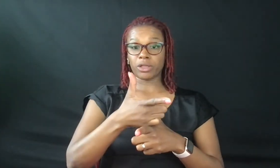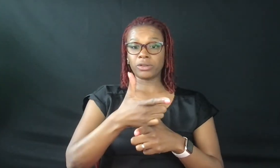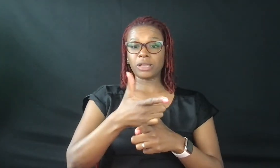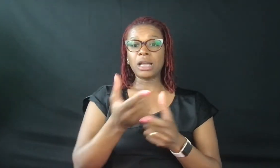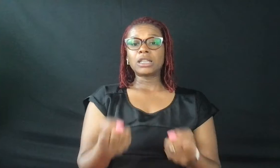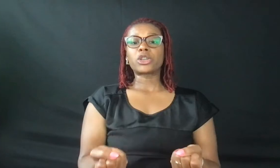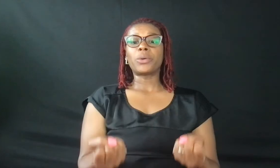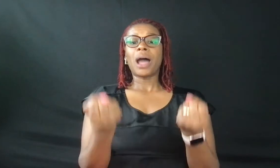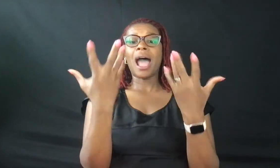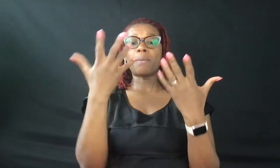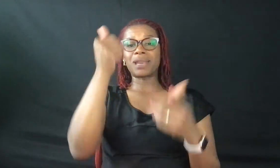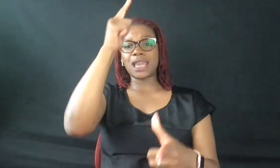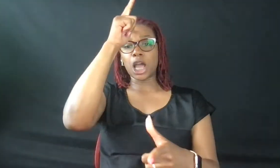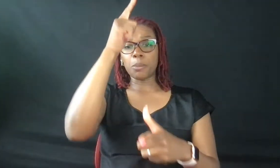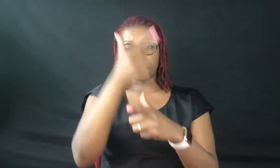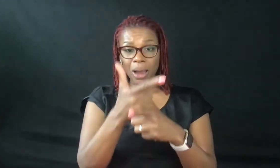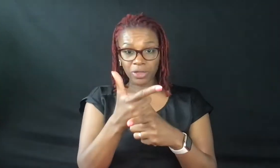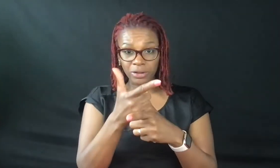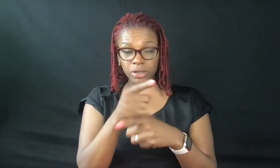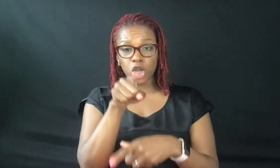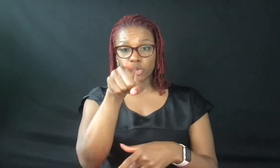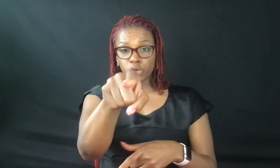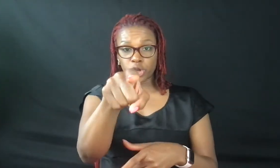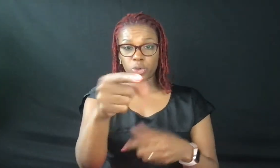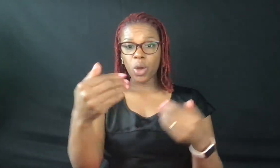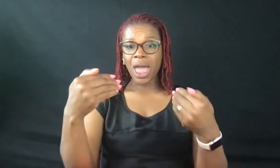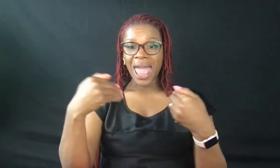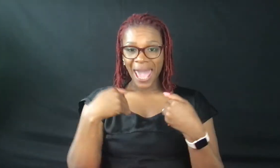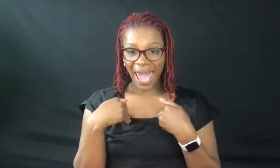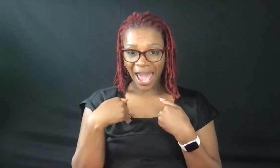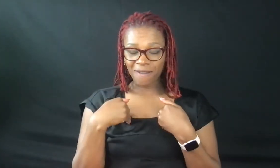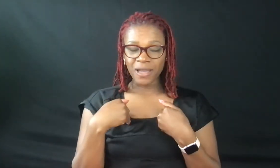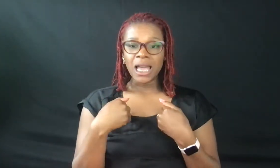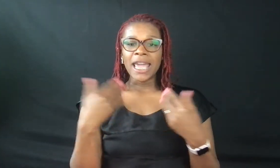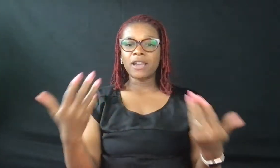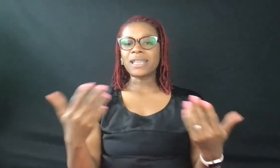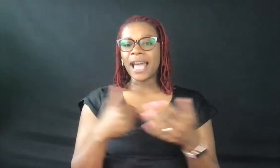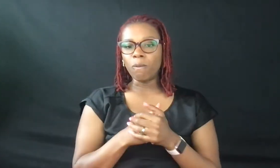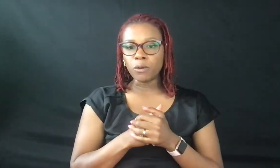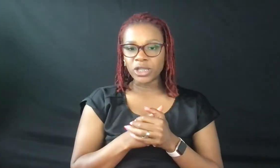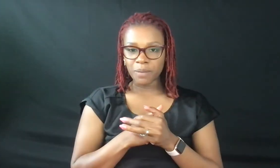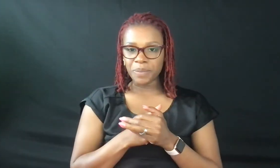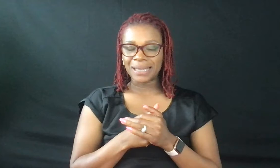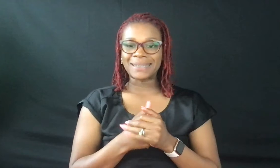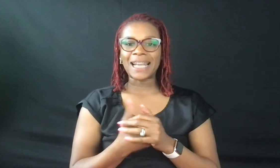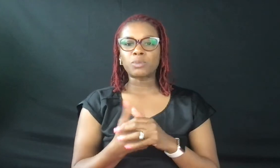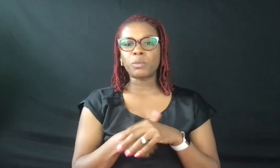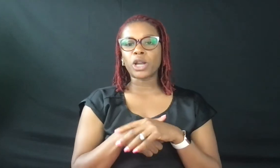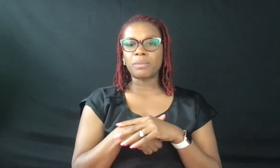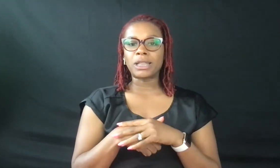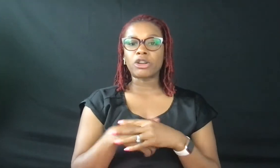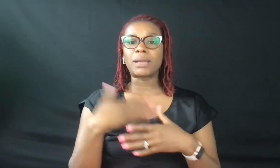brothers. So how many brothers do you have? Here's a helpful tip, because next week we're going to be learning